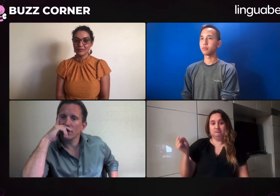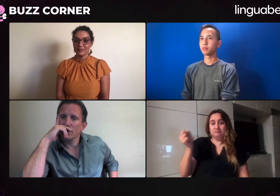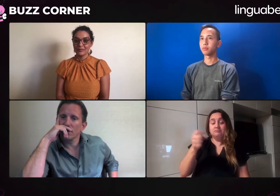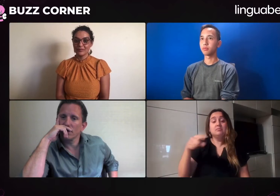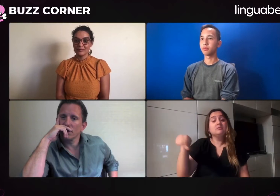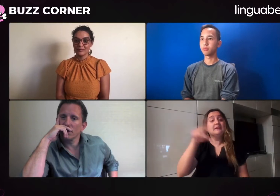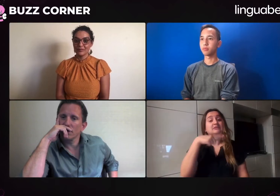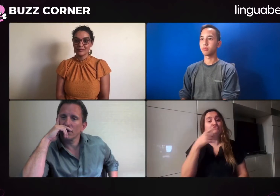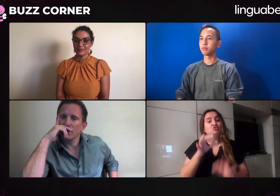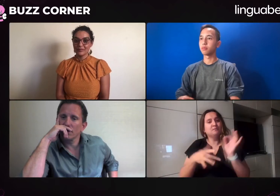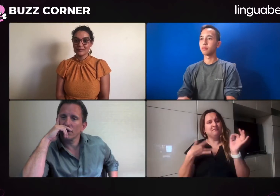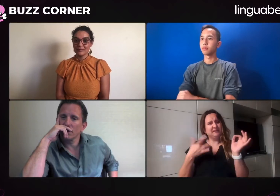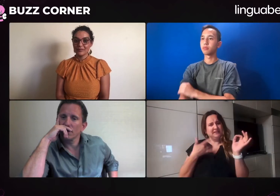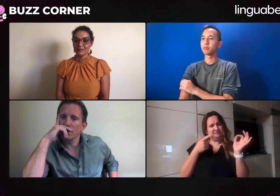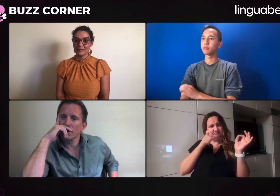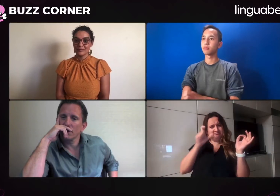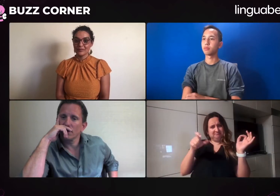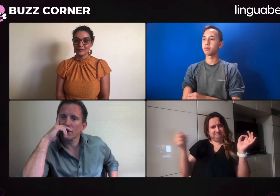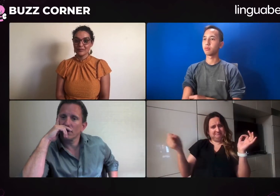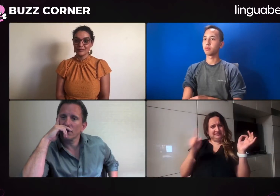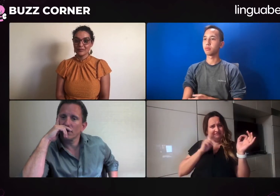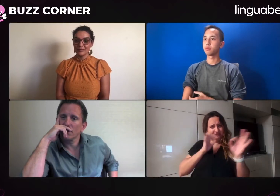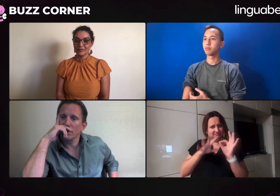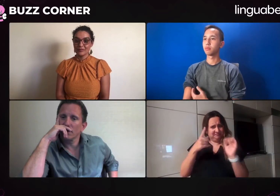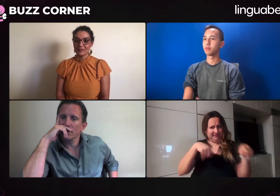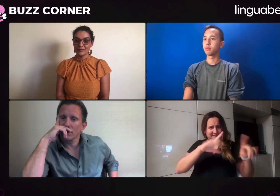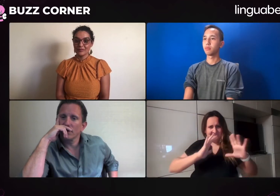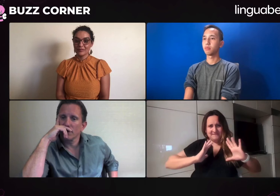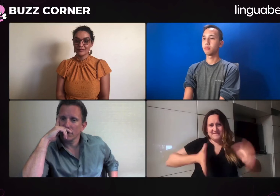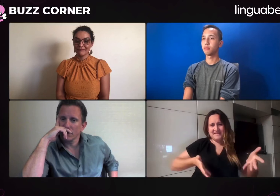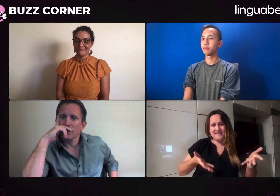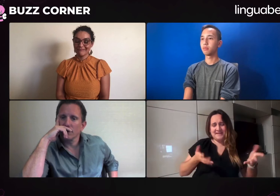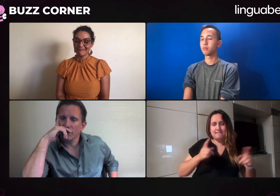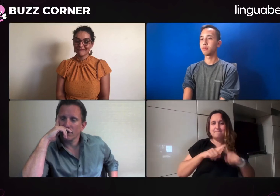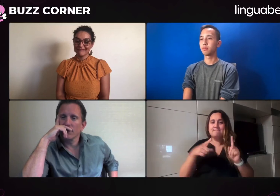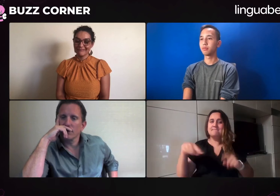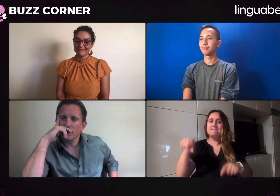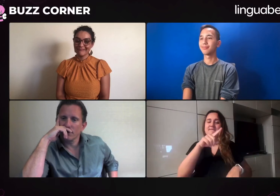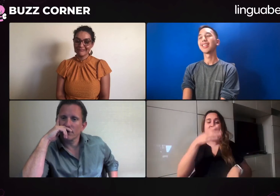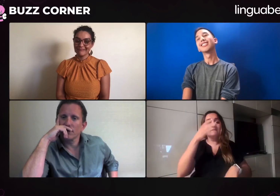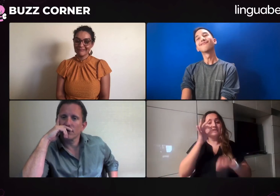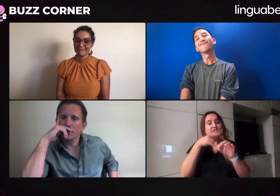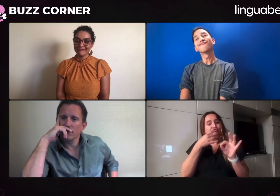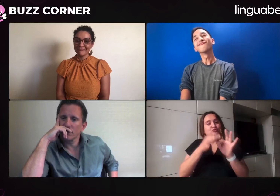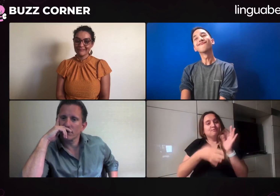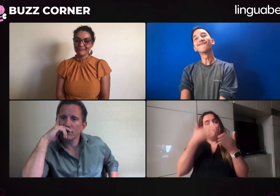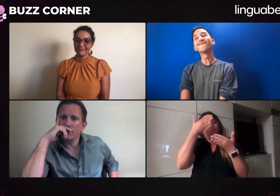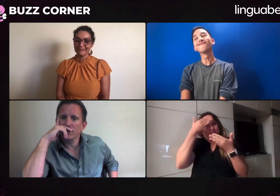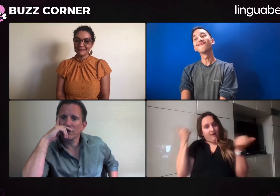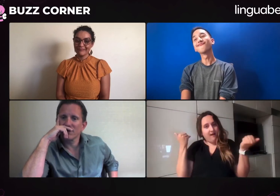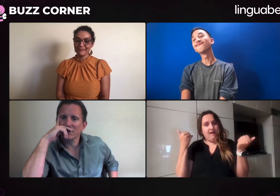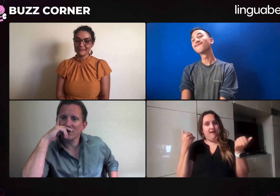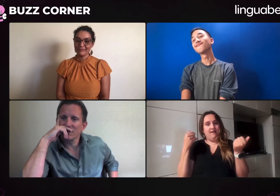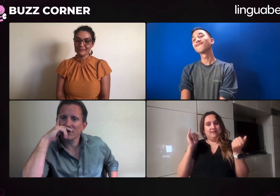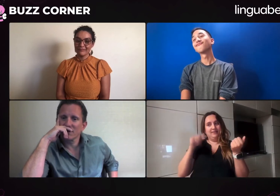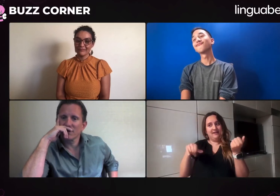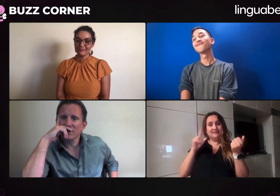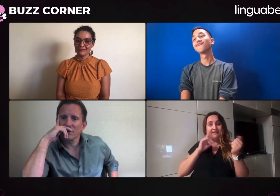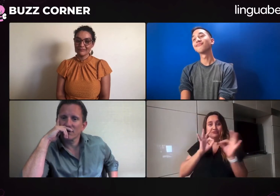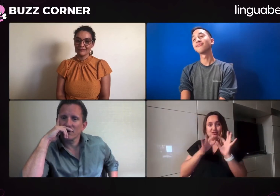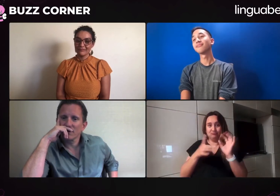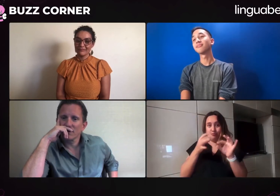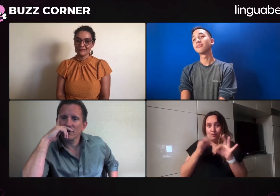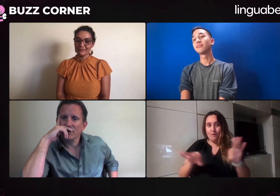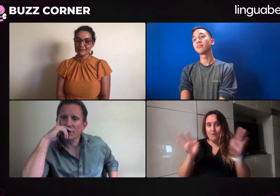was the first time that they actually pulled in a deaf interpreter to work there as well. And the hearing interpreters were saying, we don't need a deaf interpreter at this school. We're fine. We can interpret without